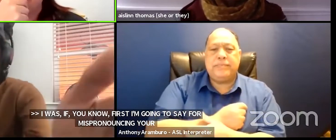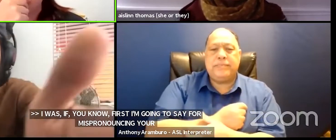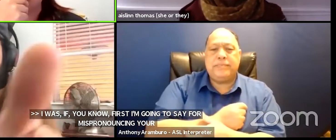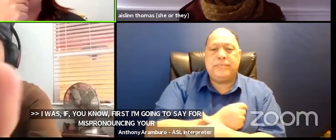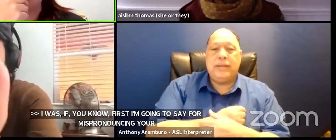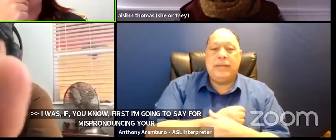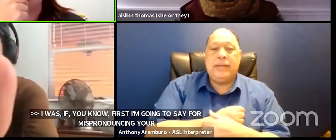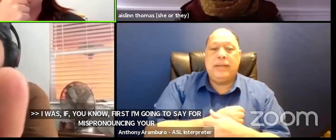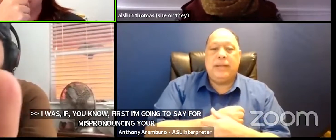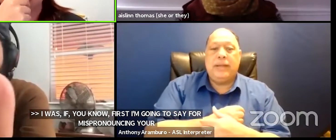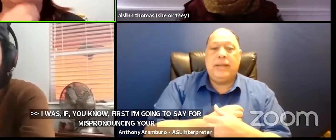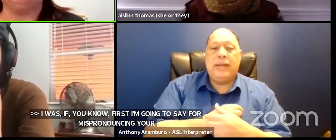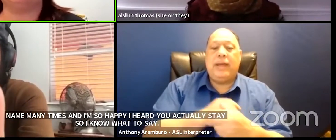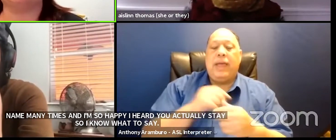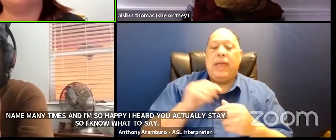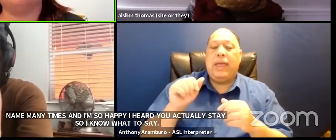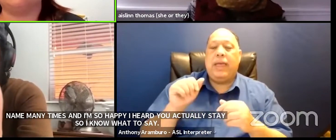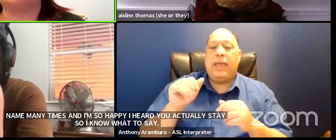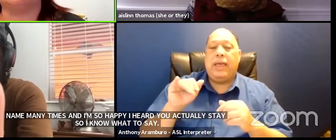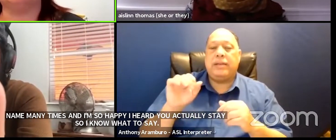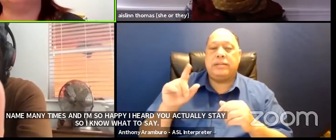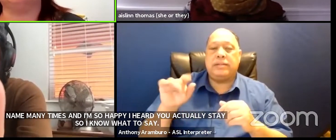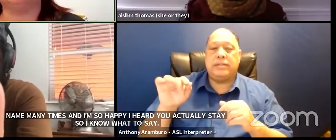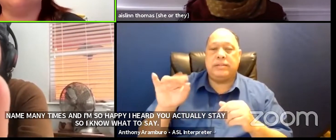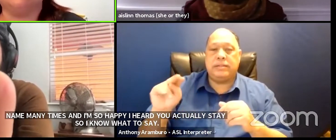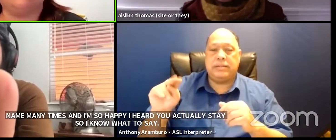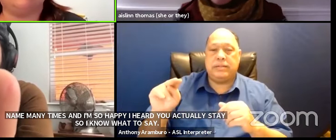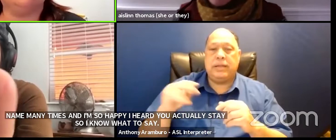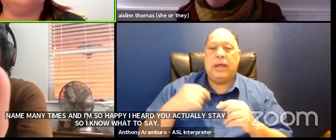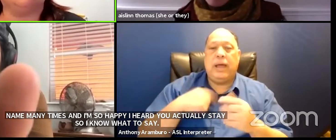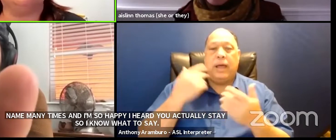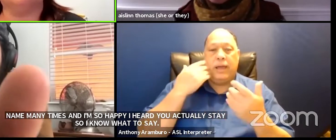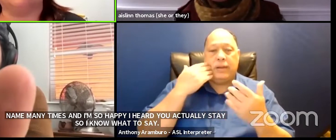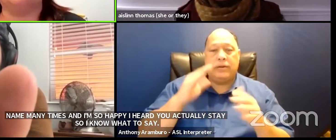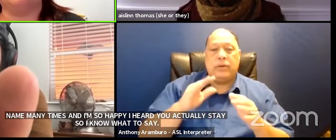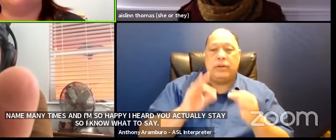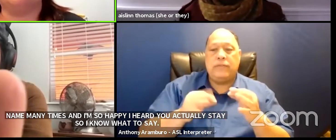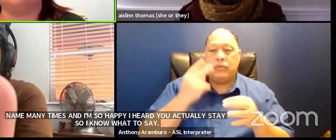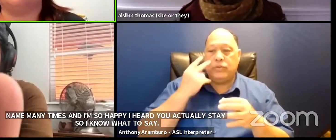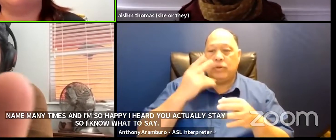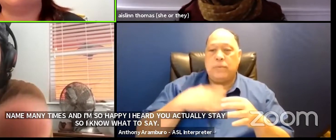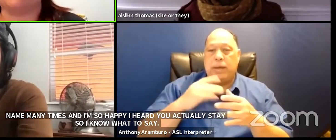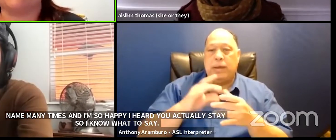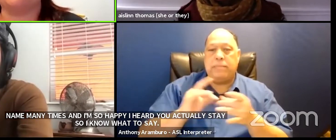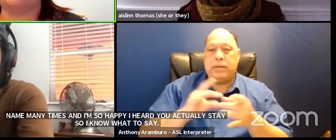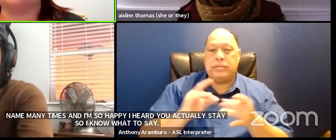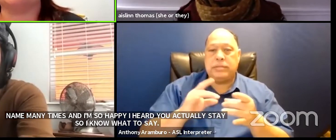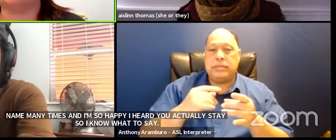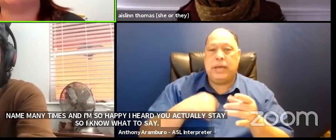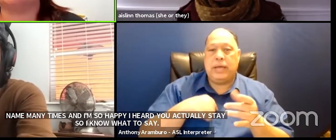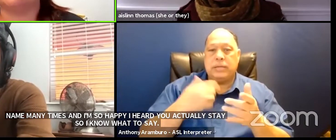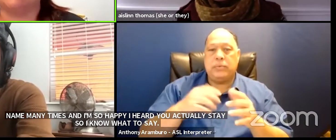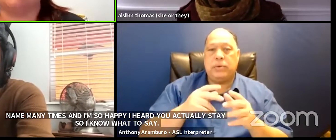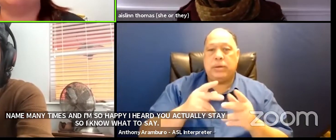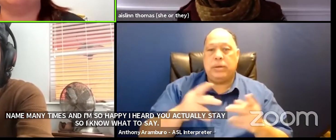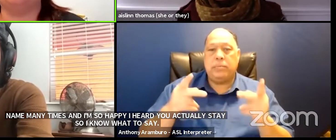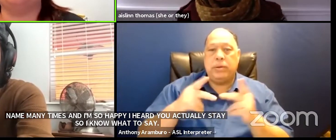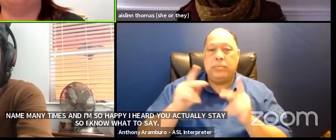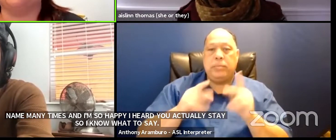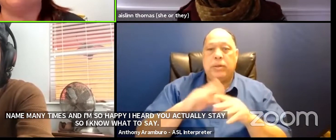Aislinn, I don't know if you saw my message, and I don't like putting people on the spot with